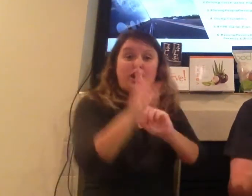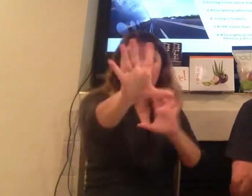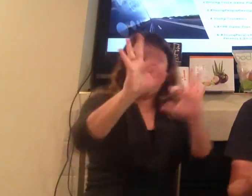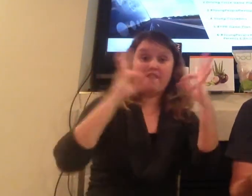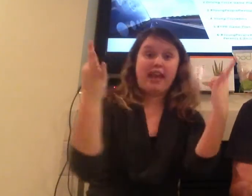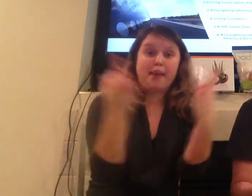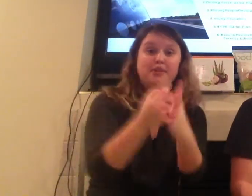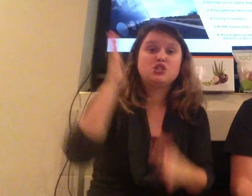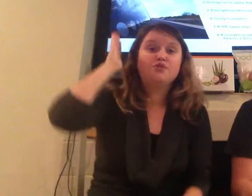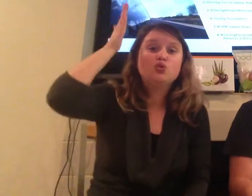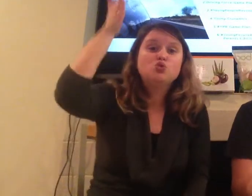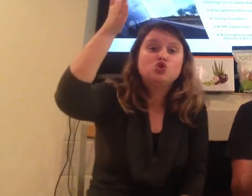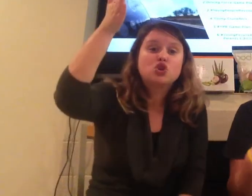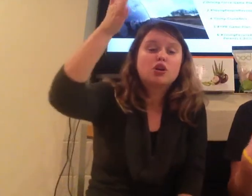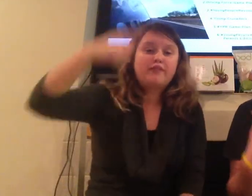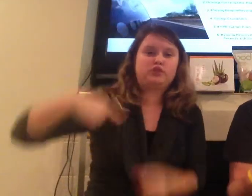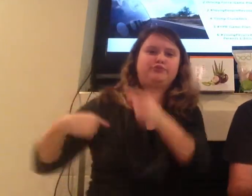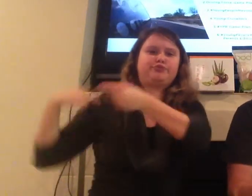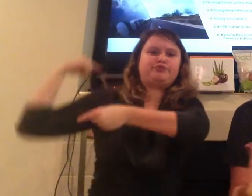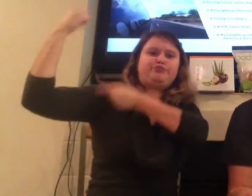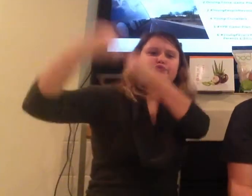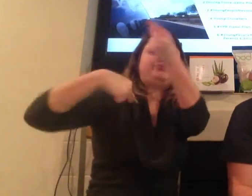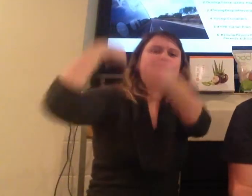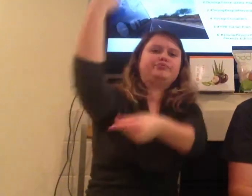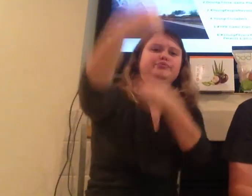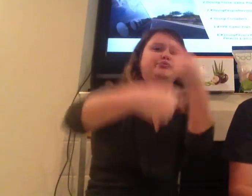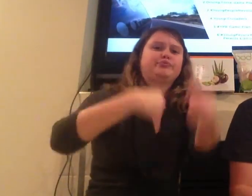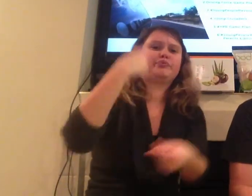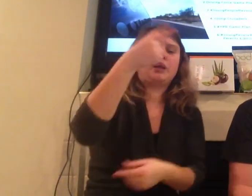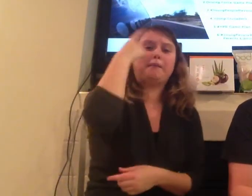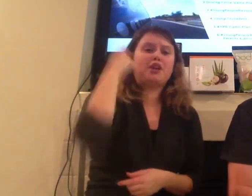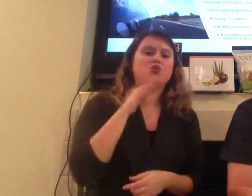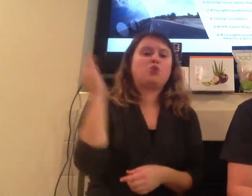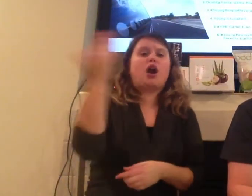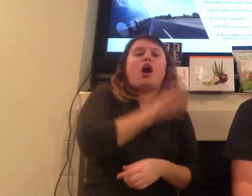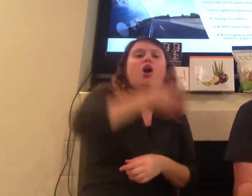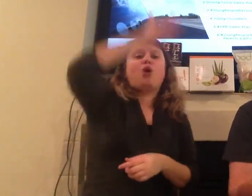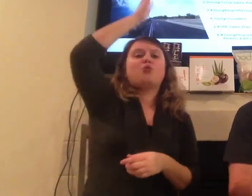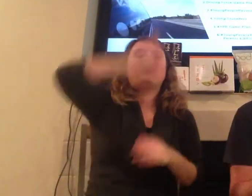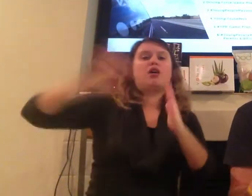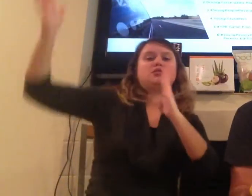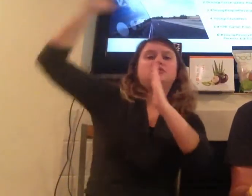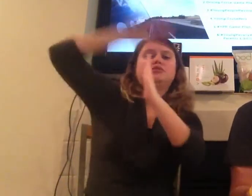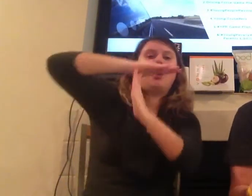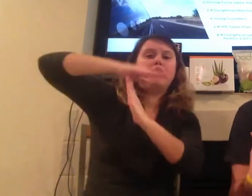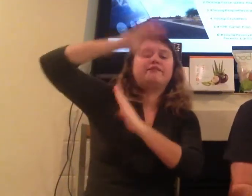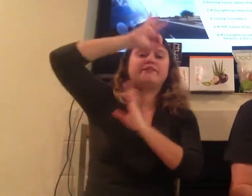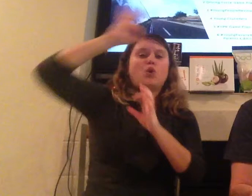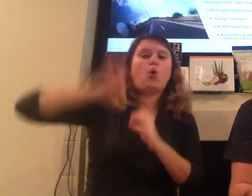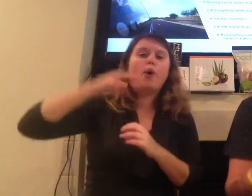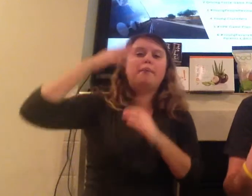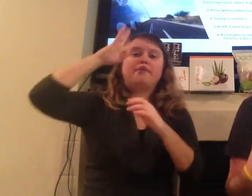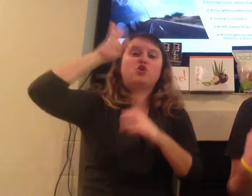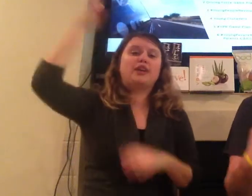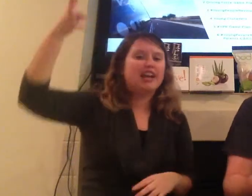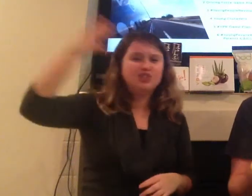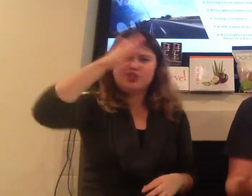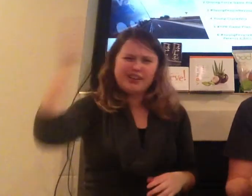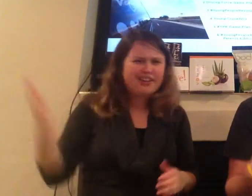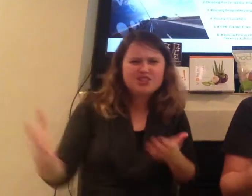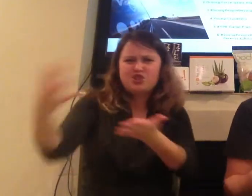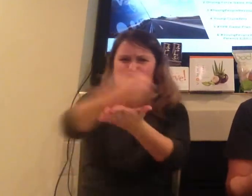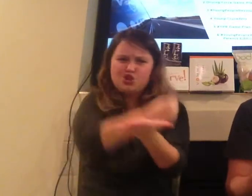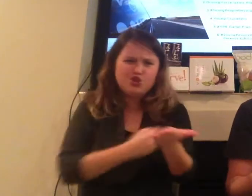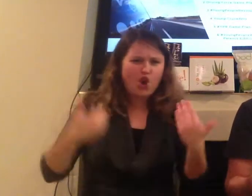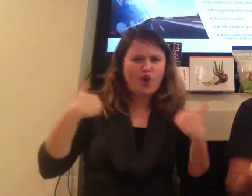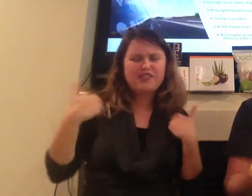for generations to come. You see, because we are all God's highest form of creation. And none of us deserve to have